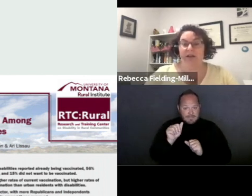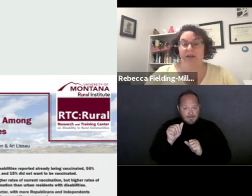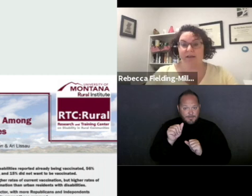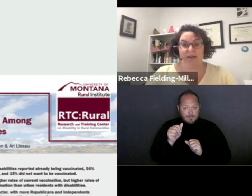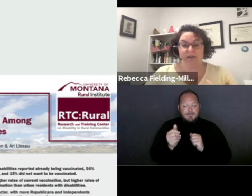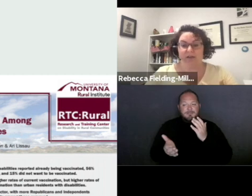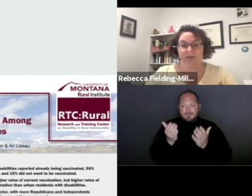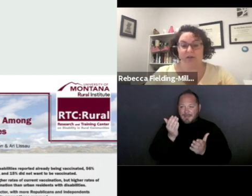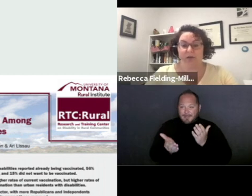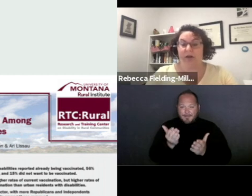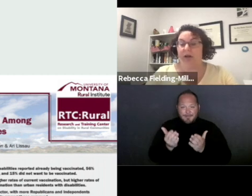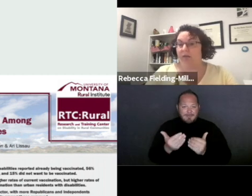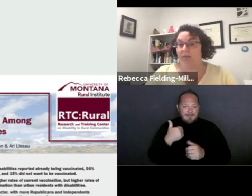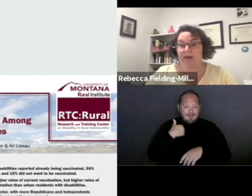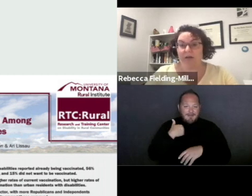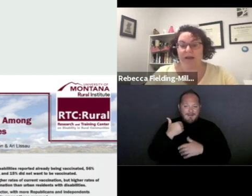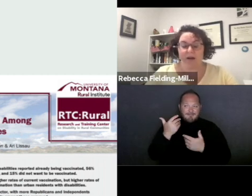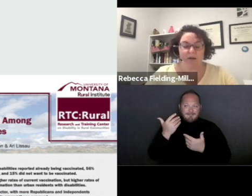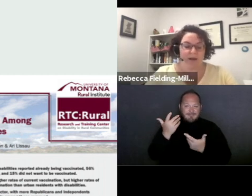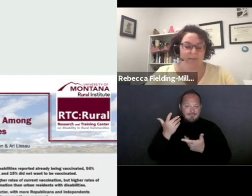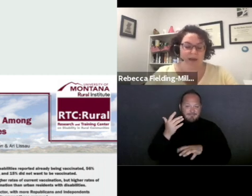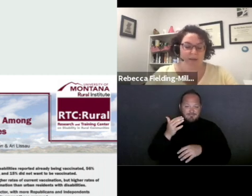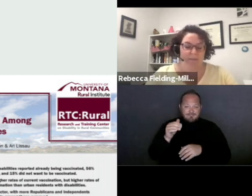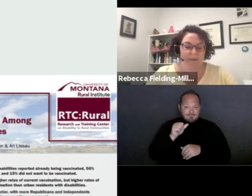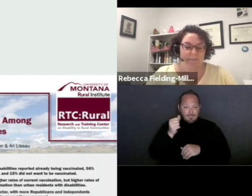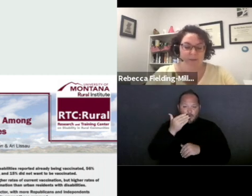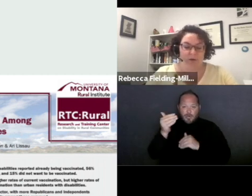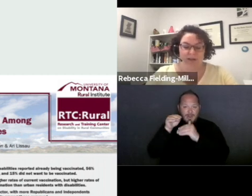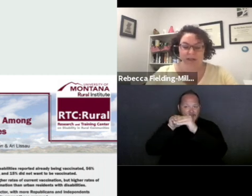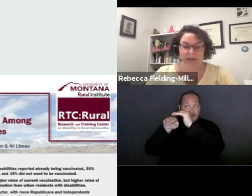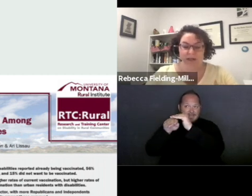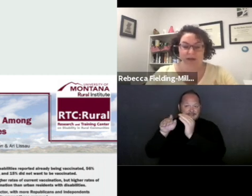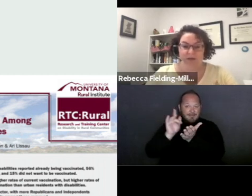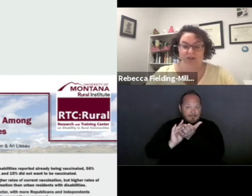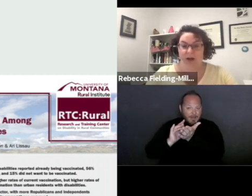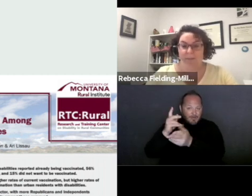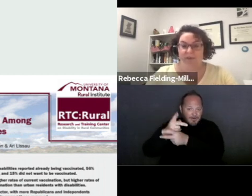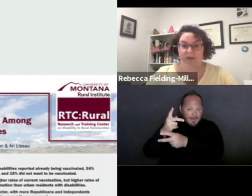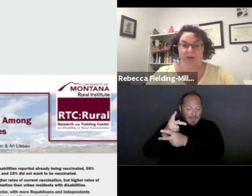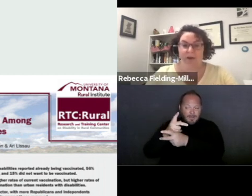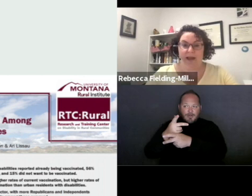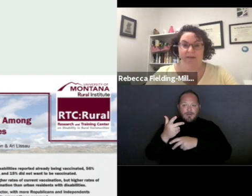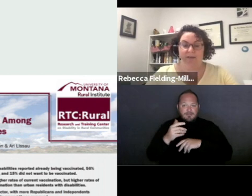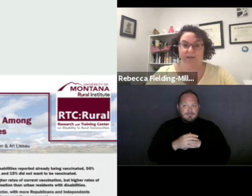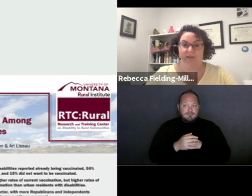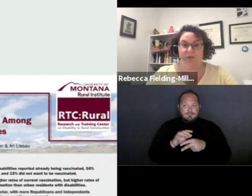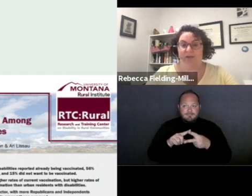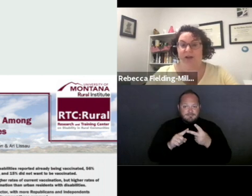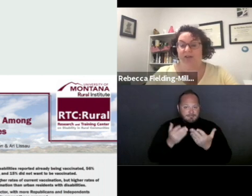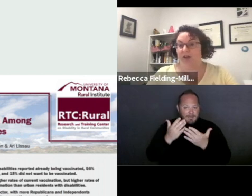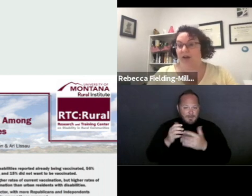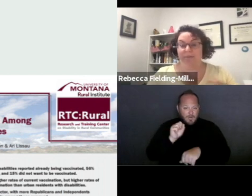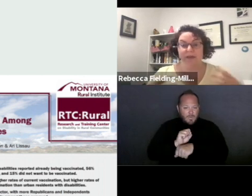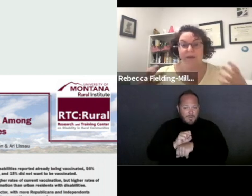less good access to medical care. They may be working in jobs that don't have access to